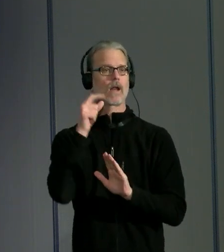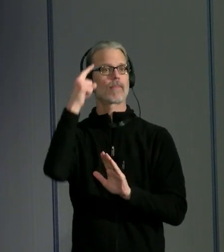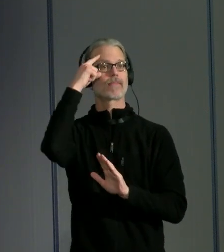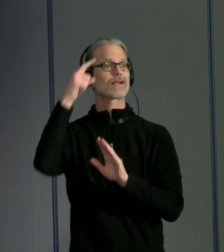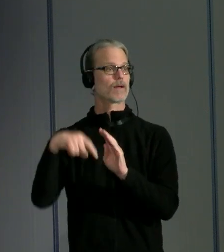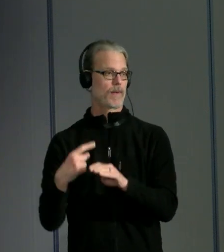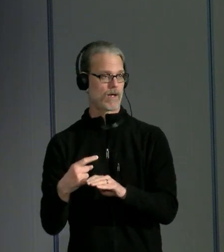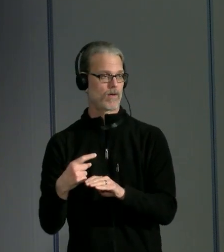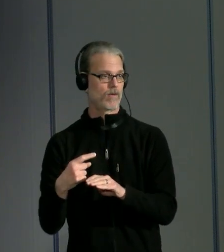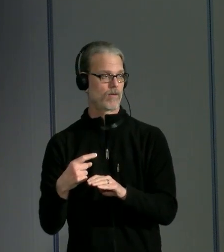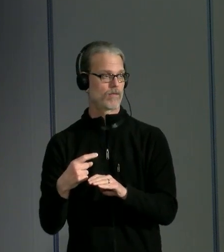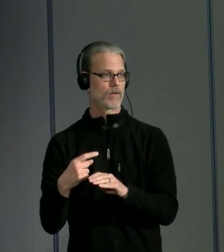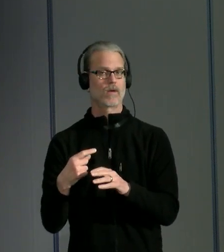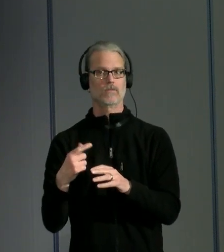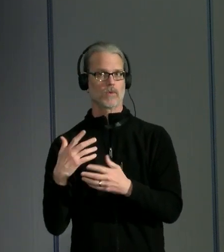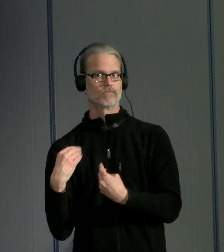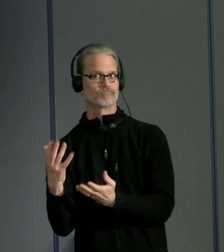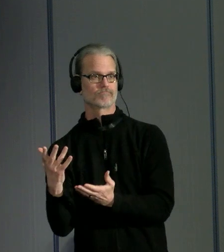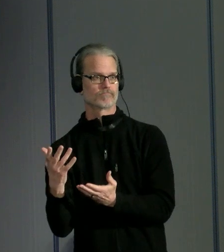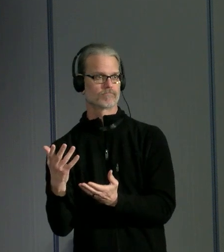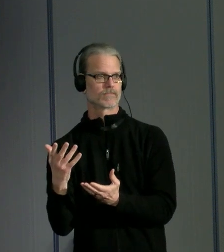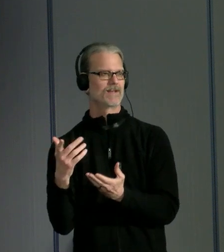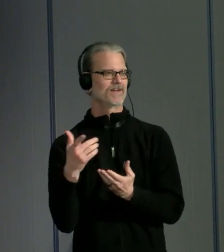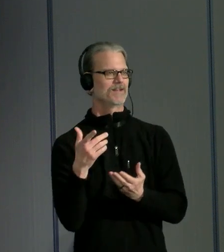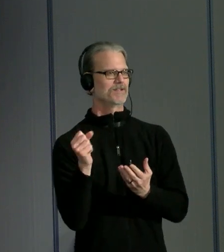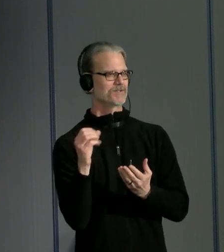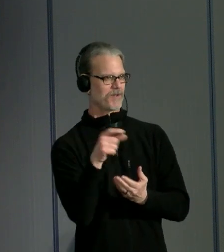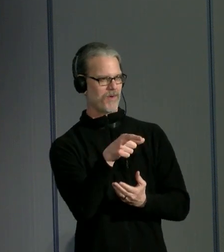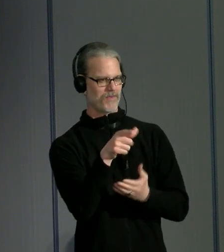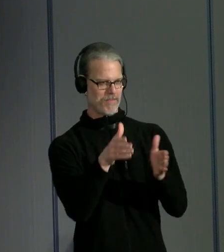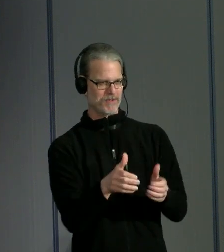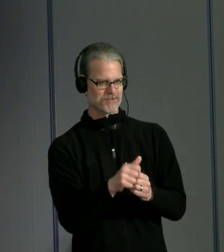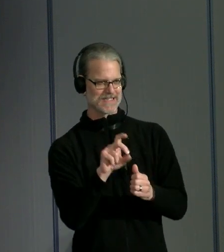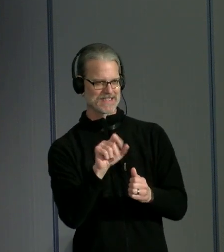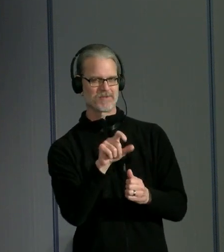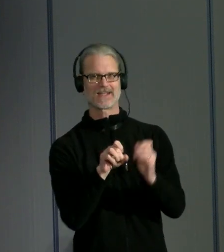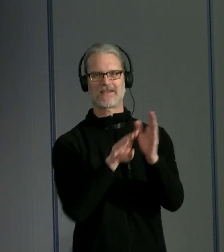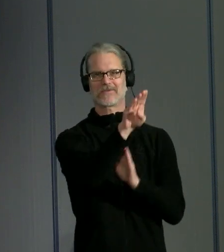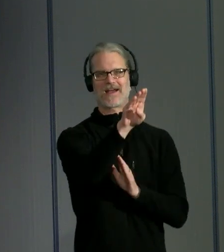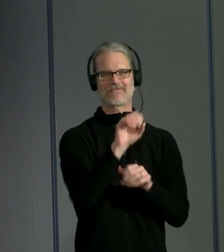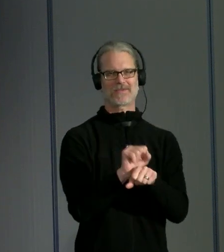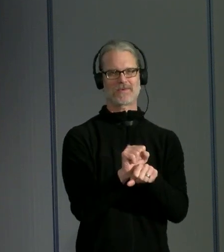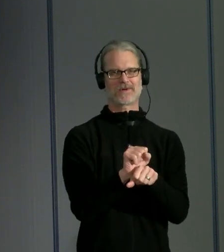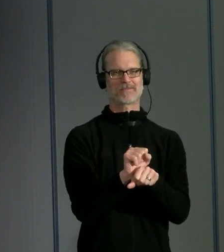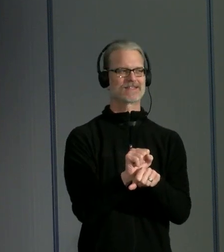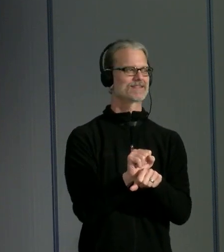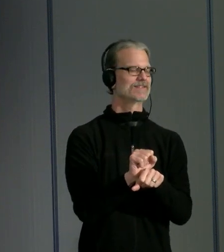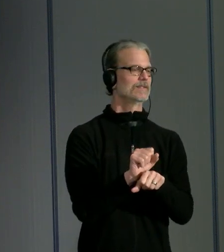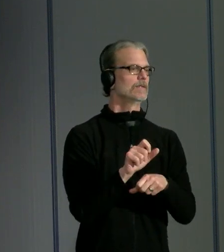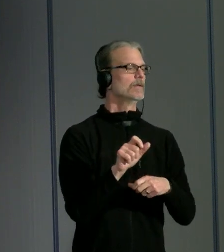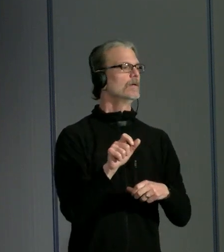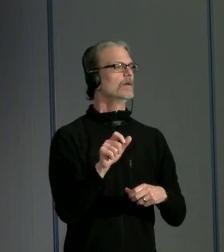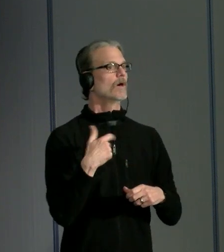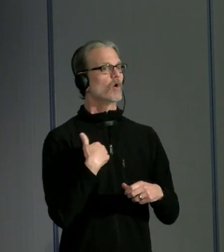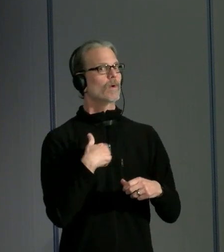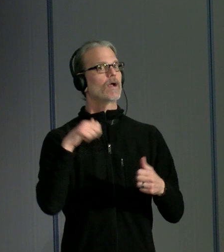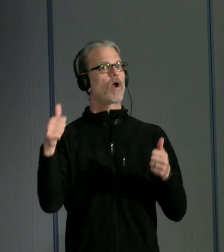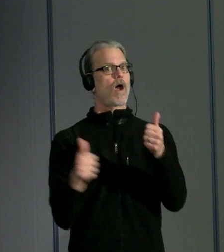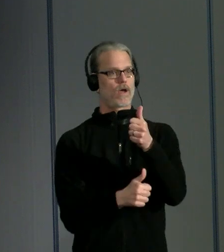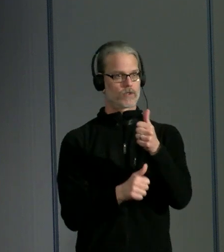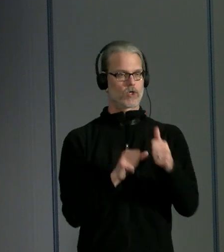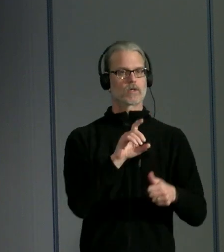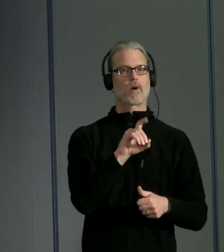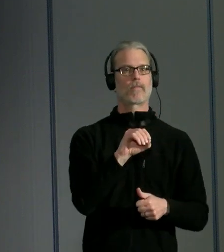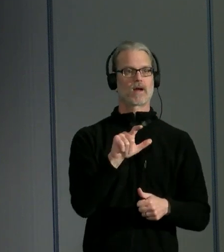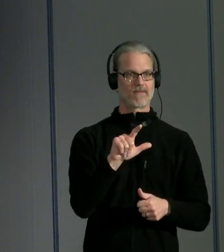with a disability to thrive and succeed in the workplace. So we do that for free. We're funded through the Department of Labor's Office